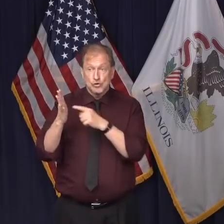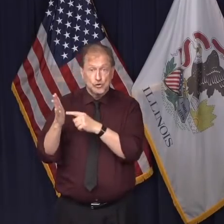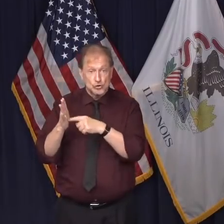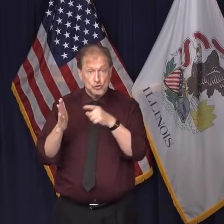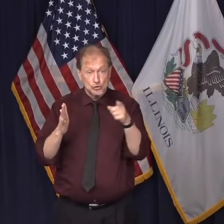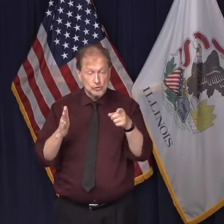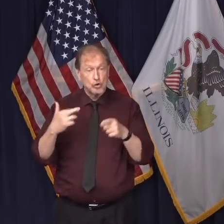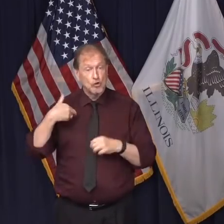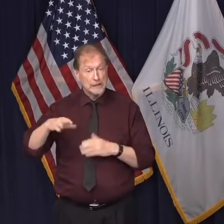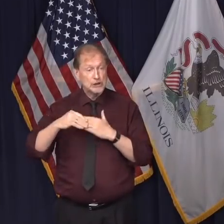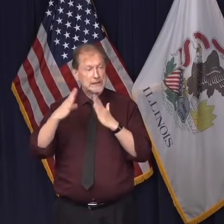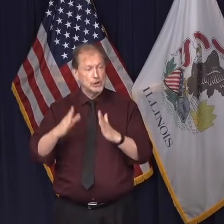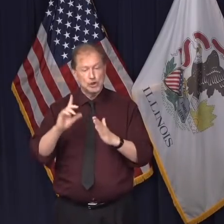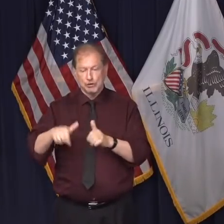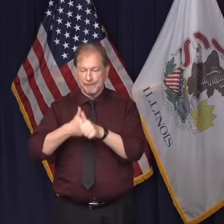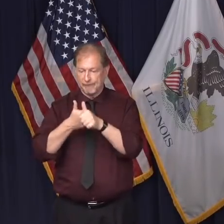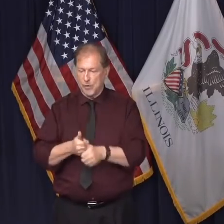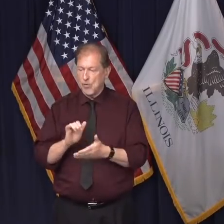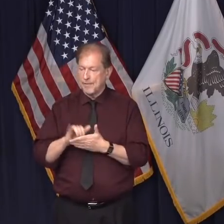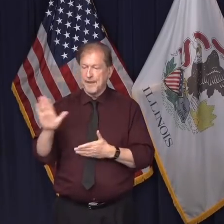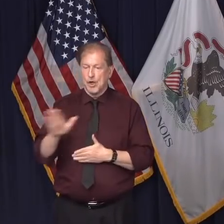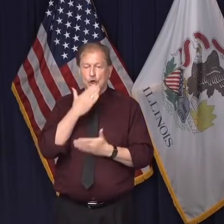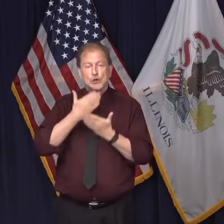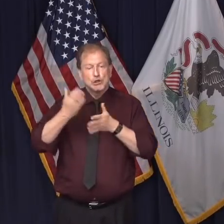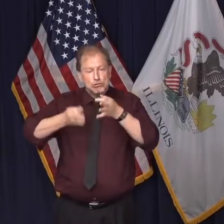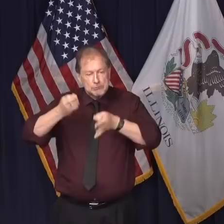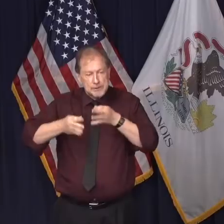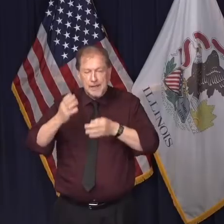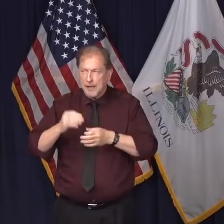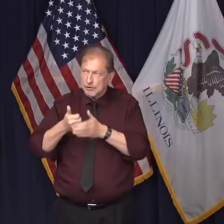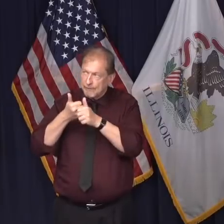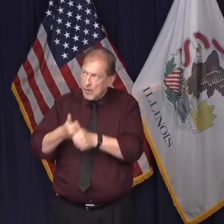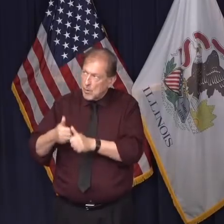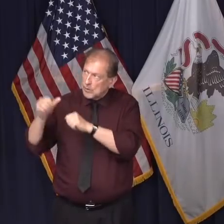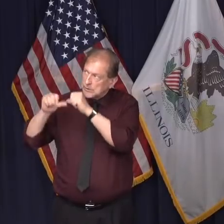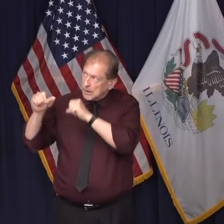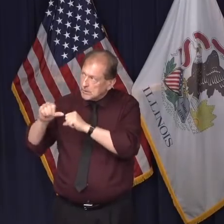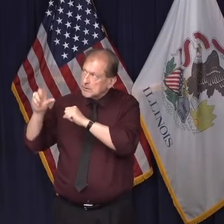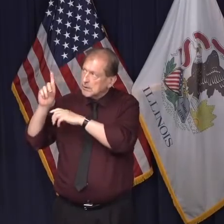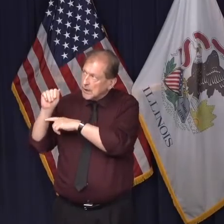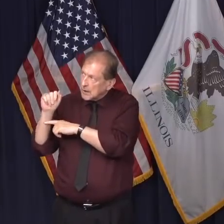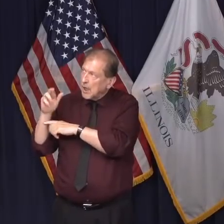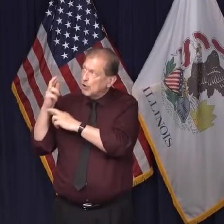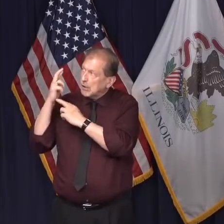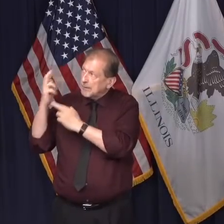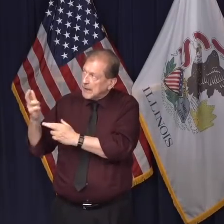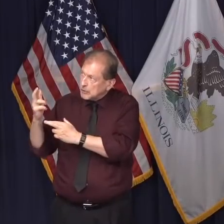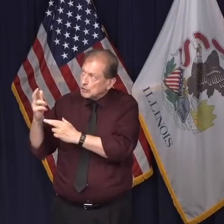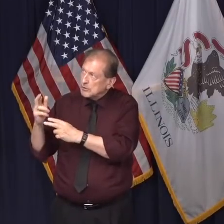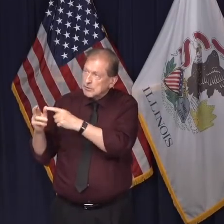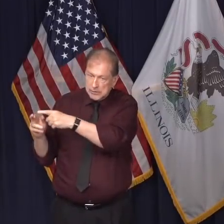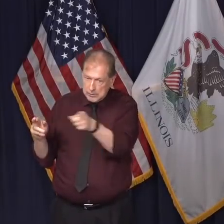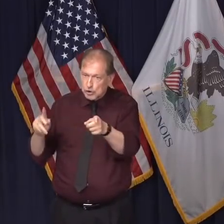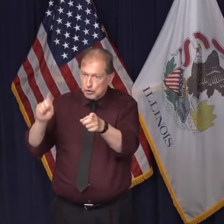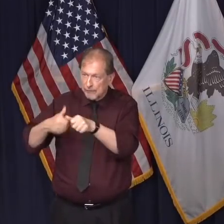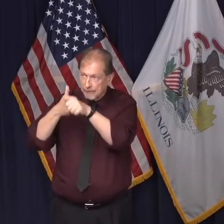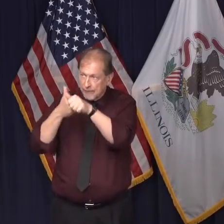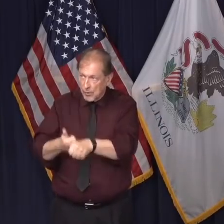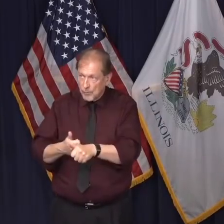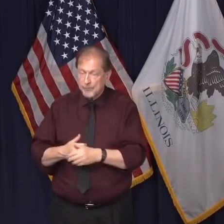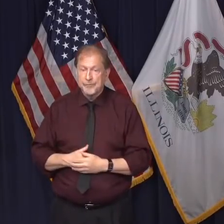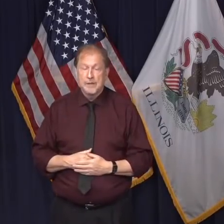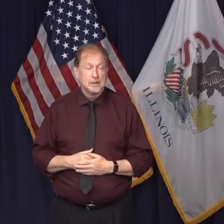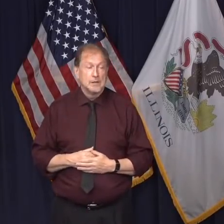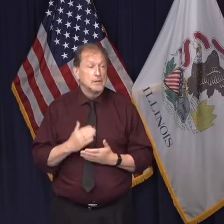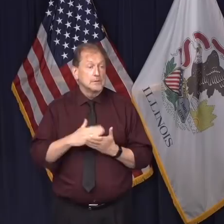their judgment and the science and data and should follow the recommendations that have been made. But I realize that